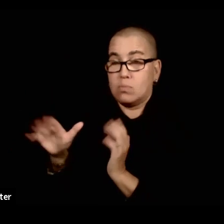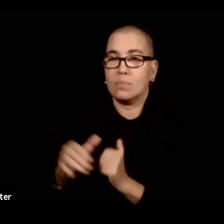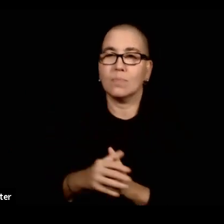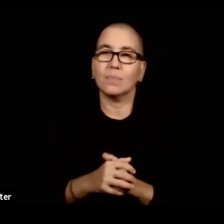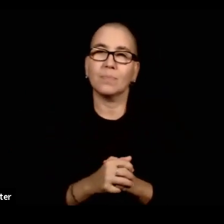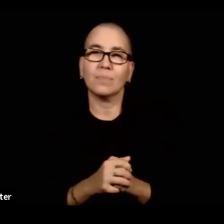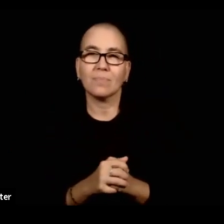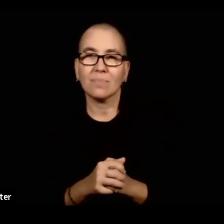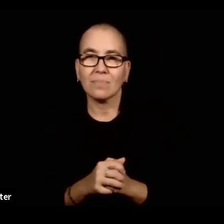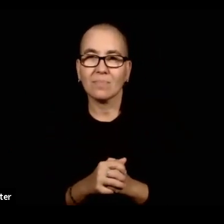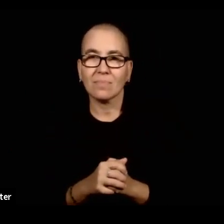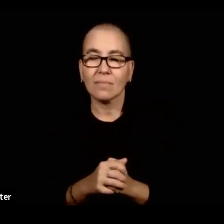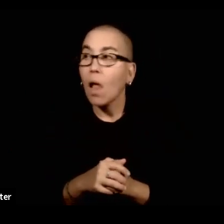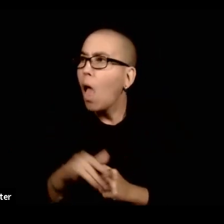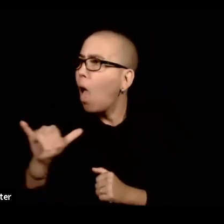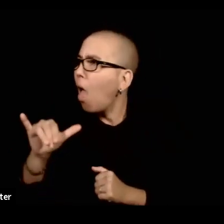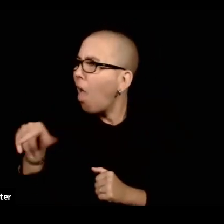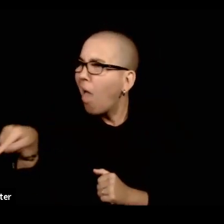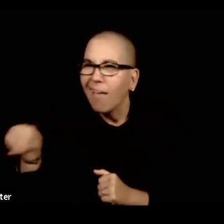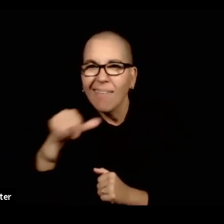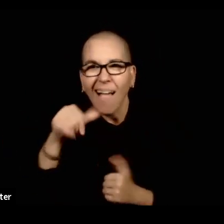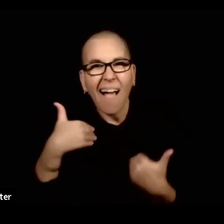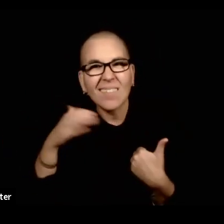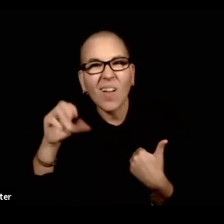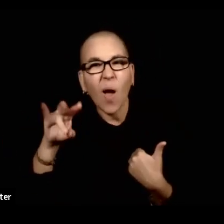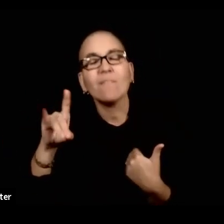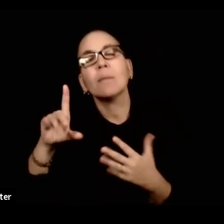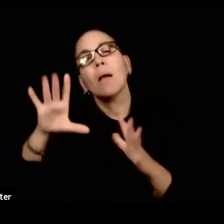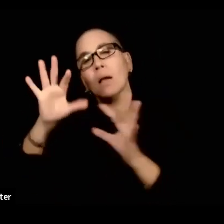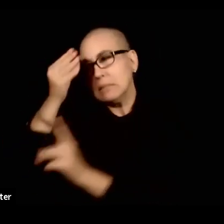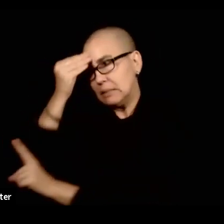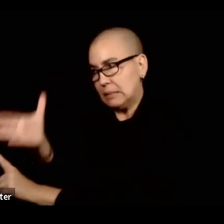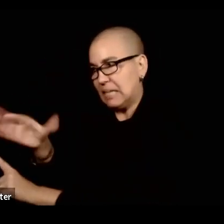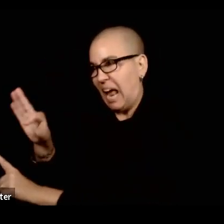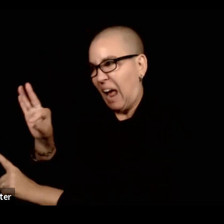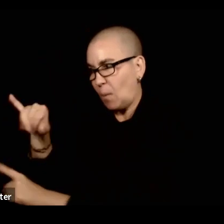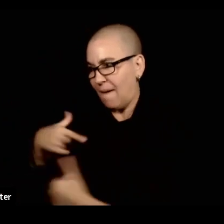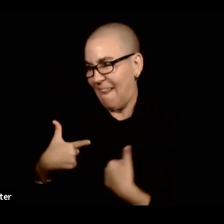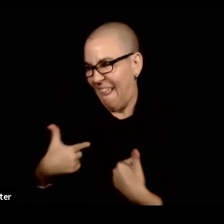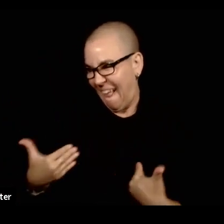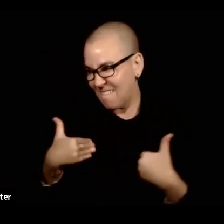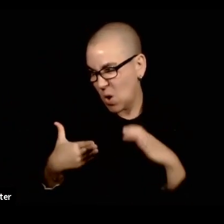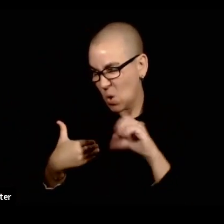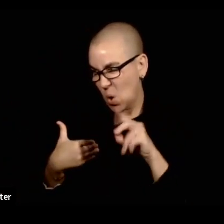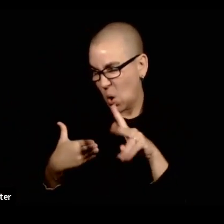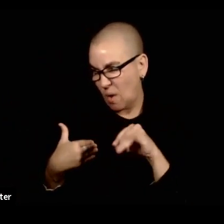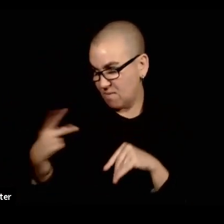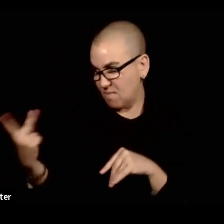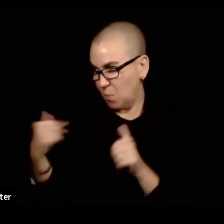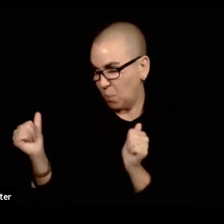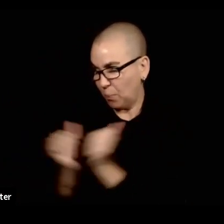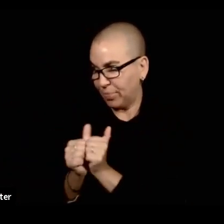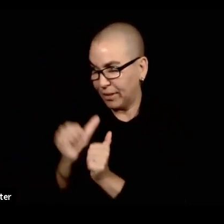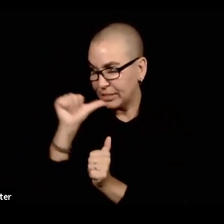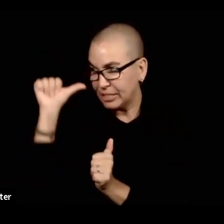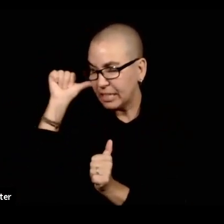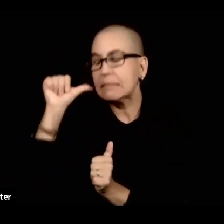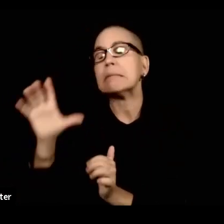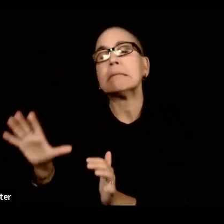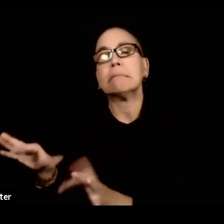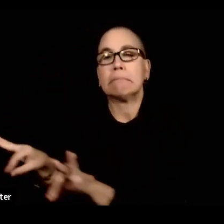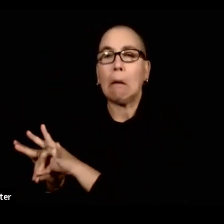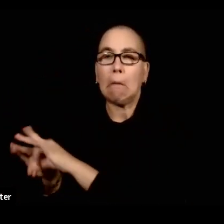been notified that she's been exposed to it. And so if people are curious, if I get a call that I've been exposed, do I need to